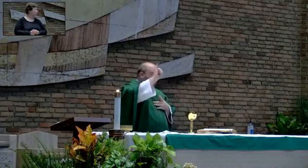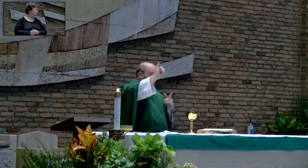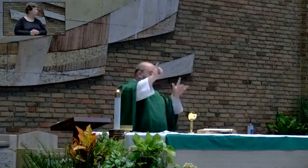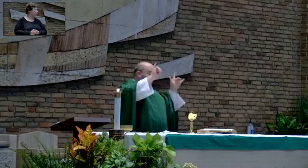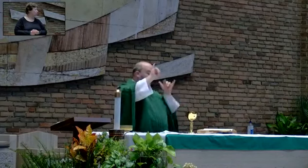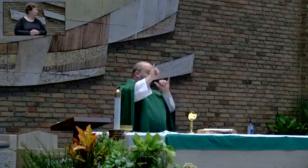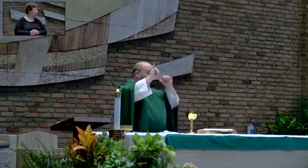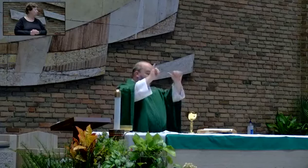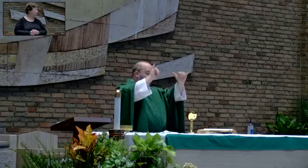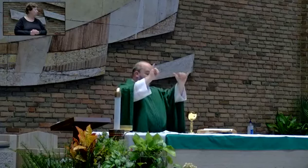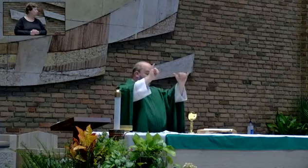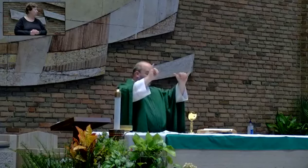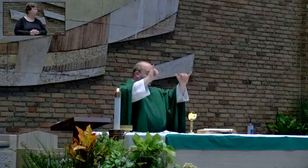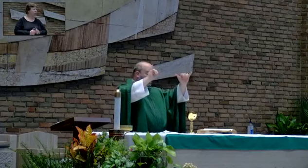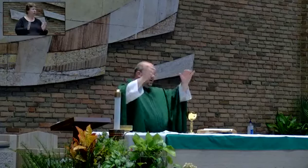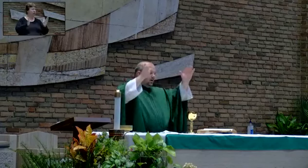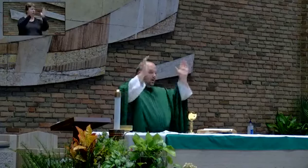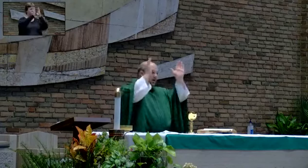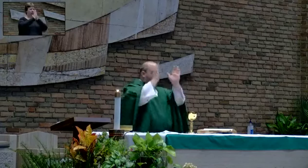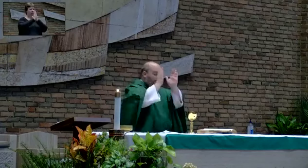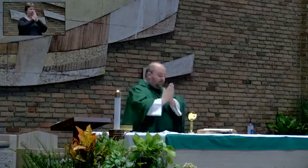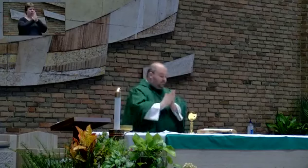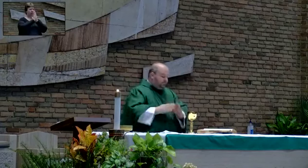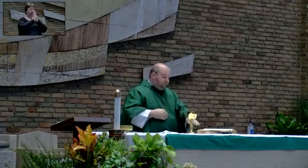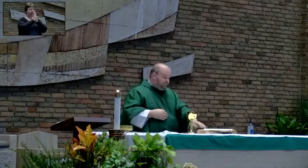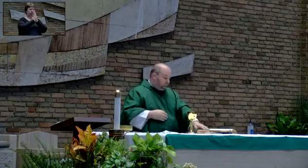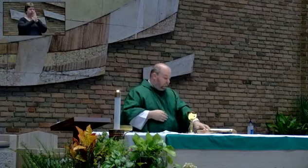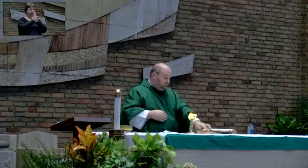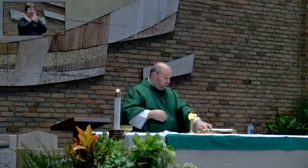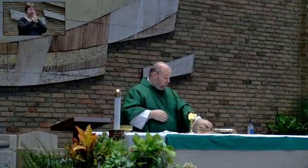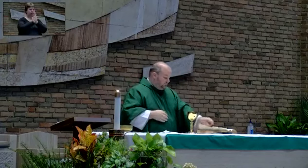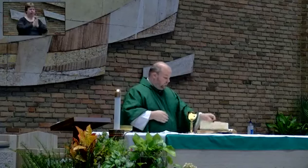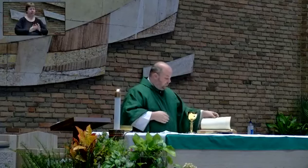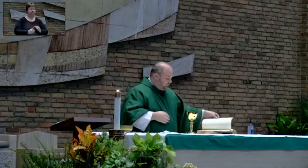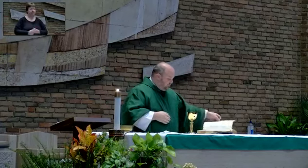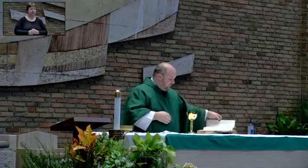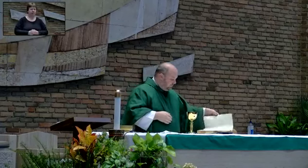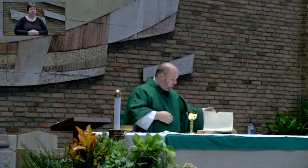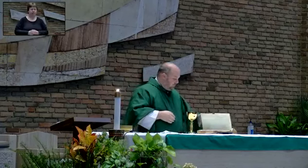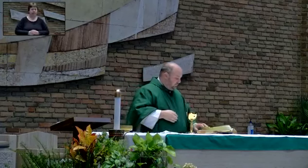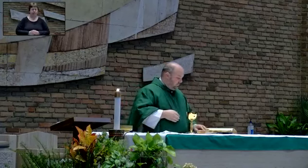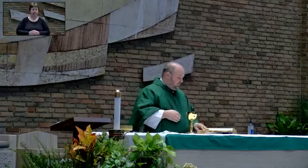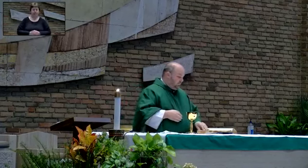yours forever and ever. Amen. Amen.